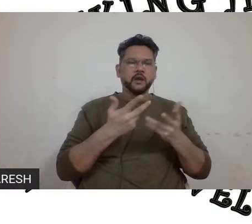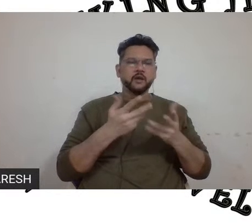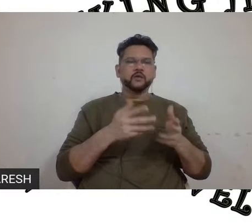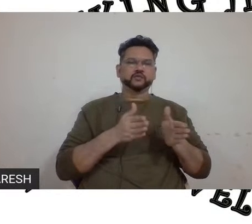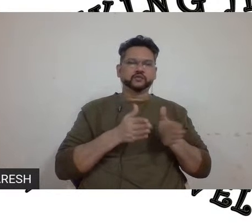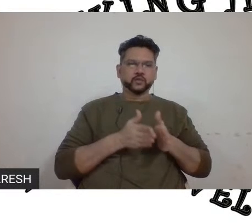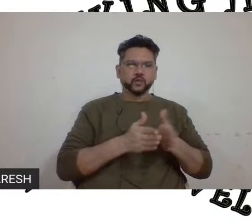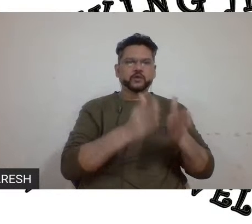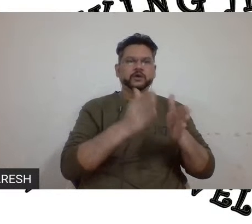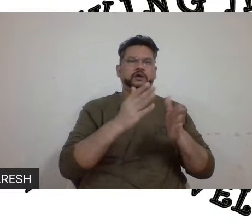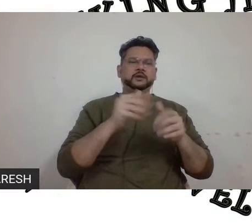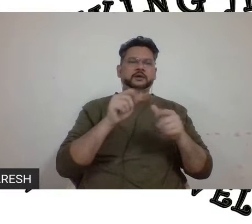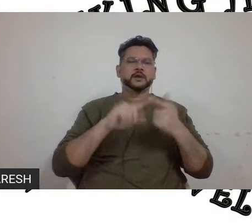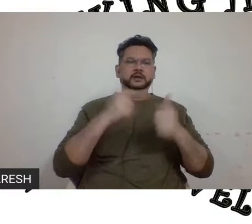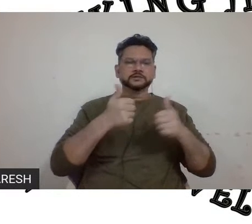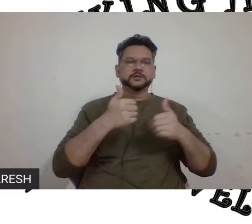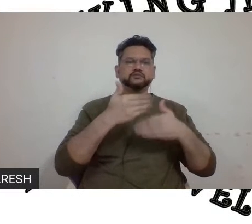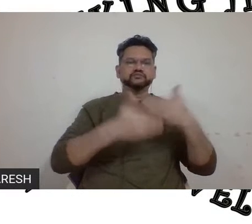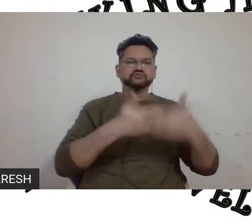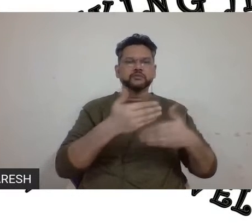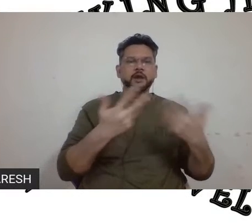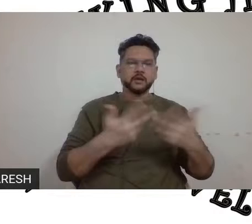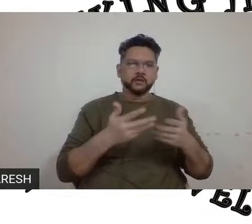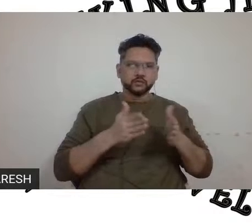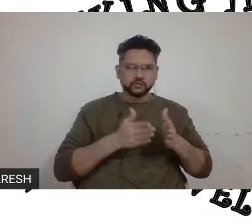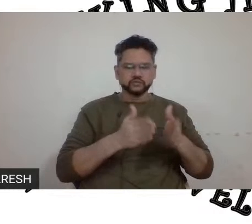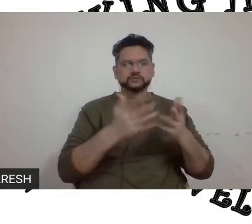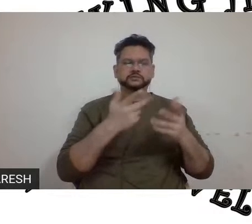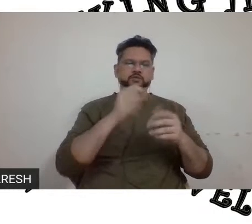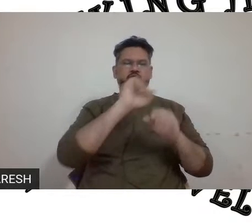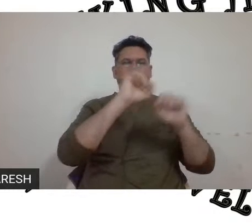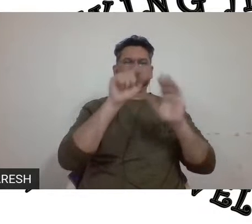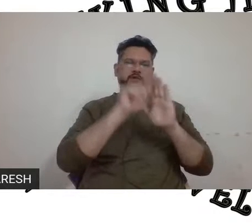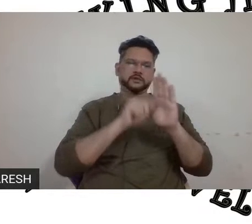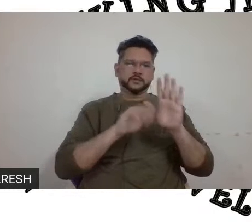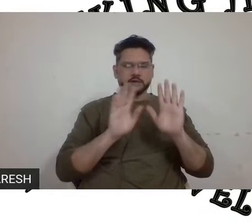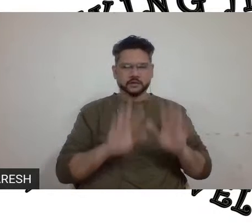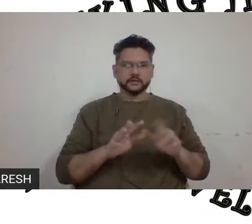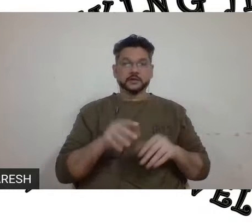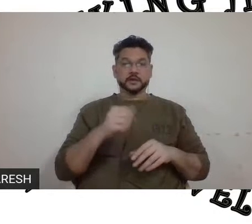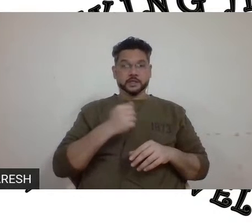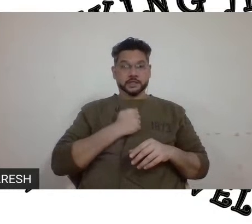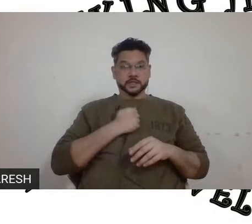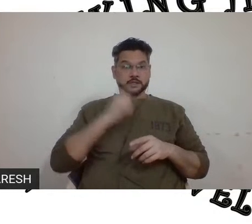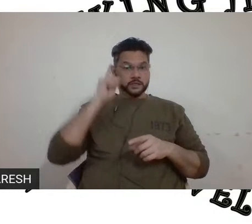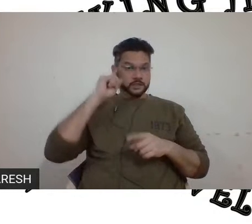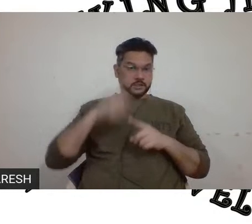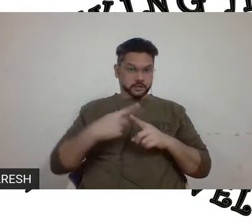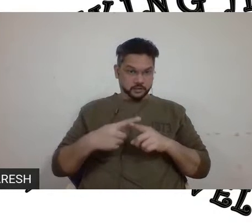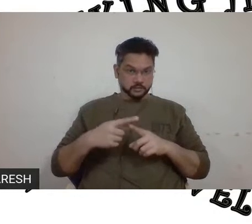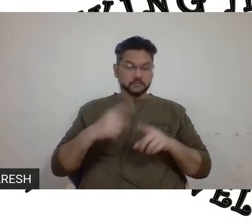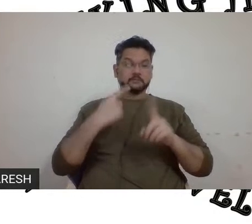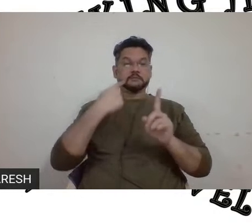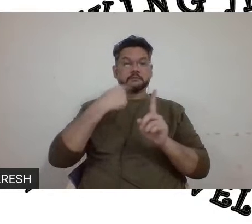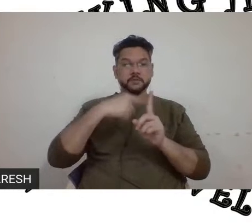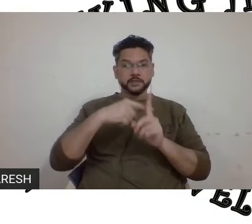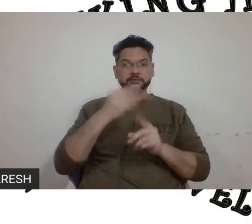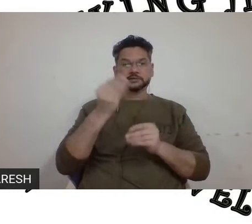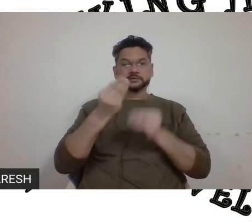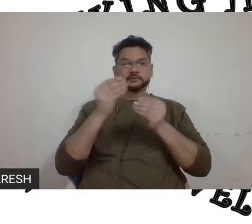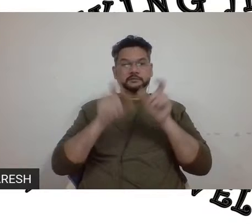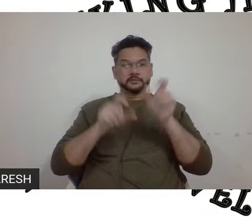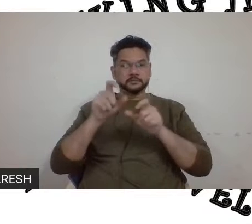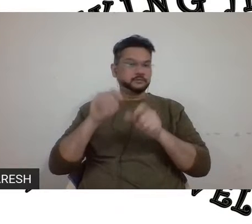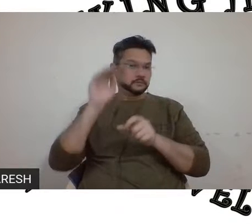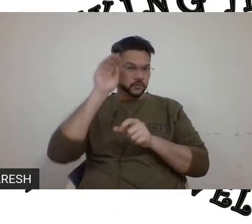exams. As far as like my own experiences goes, and I have heard from other people as well who do appear